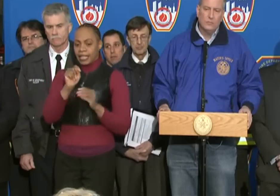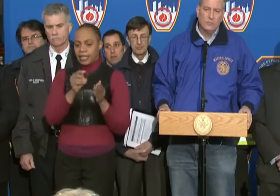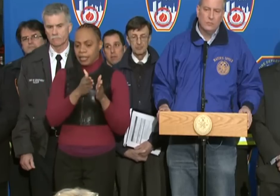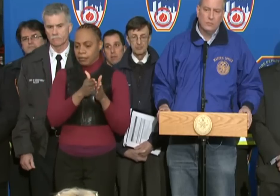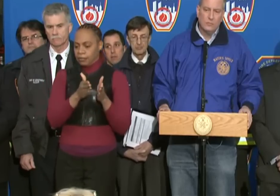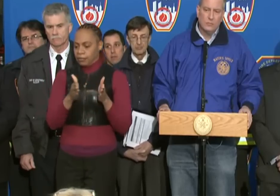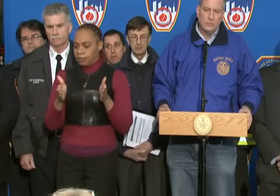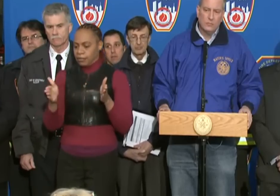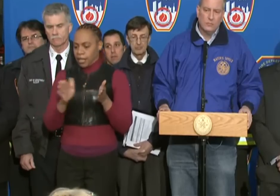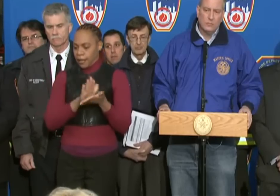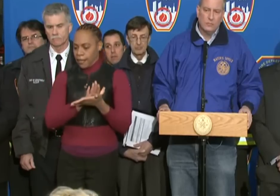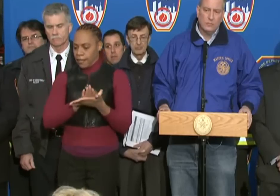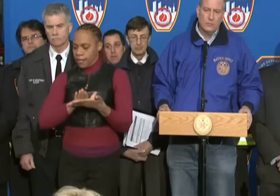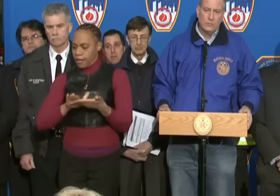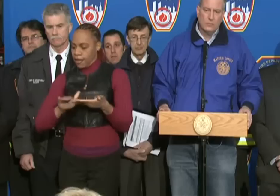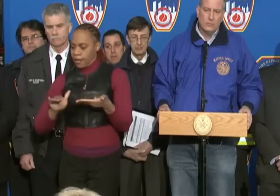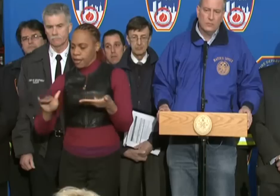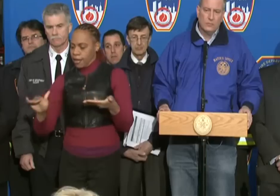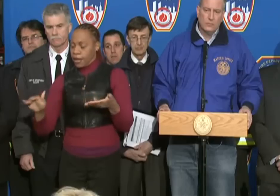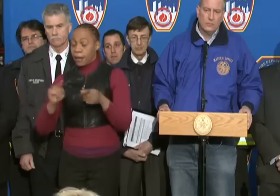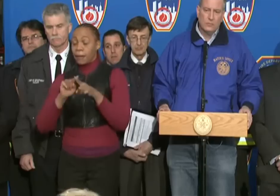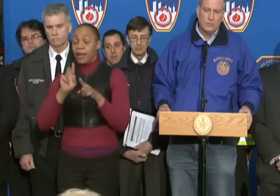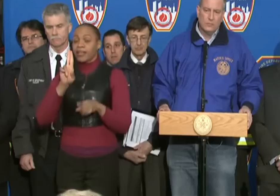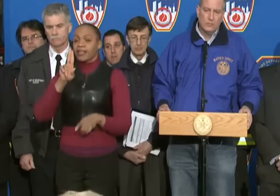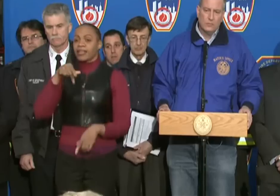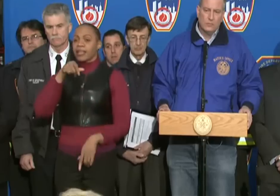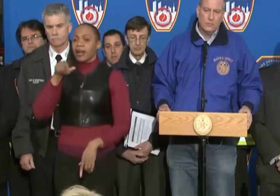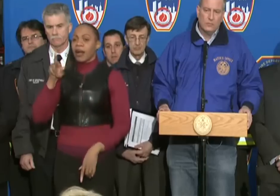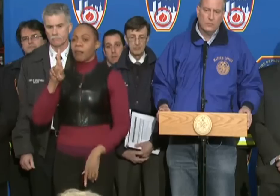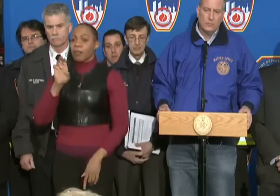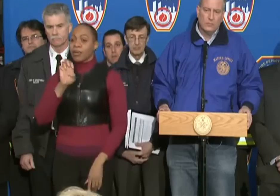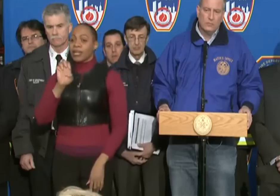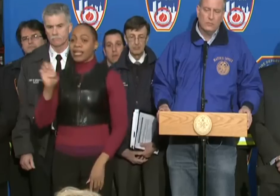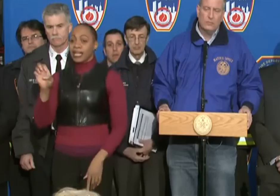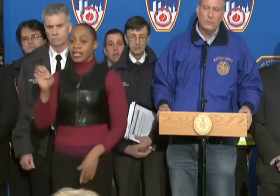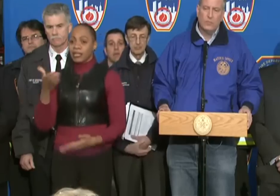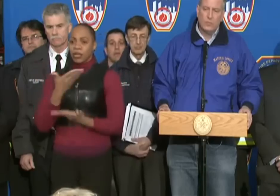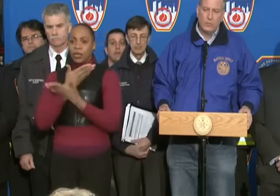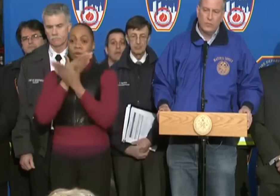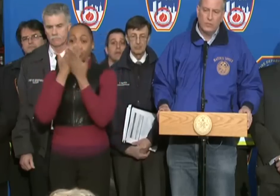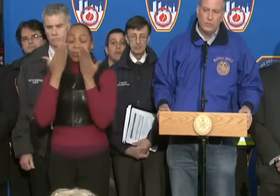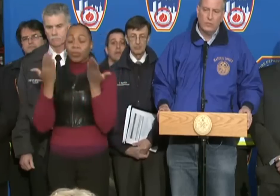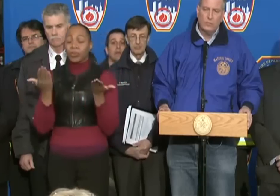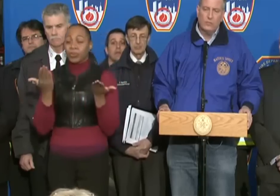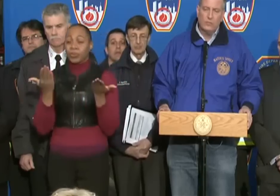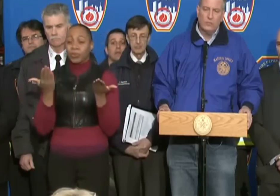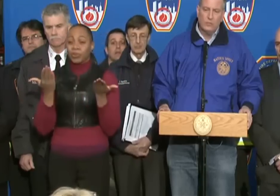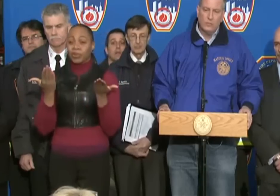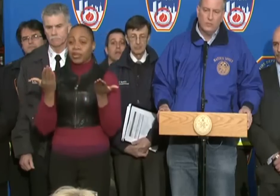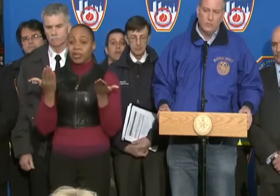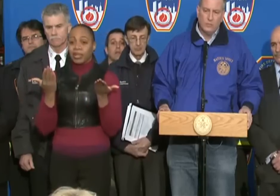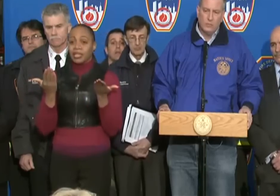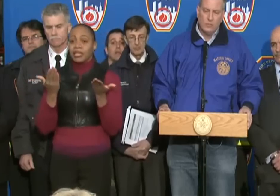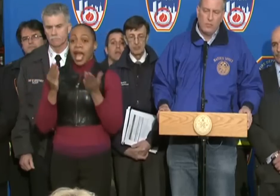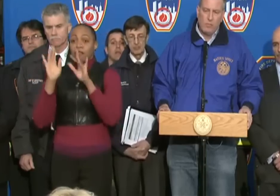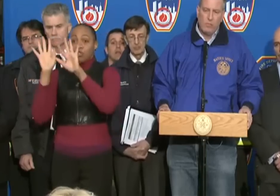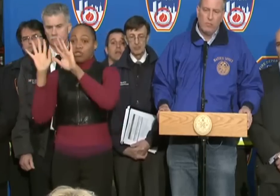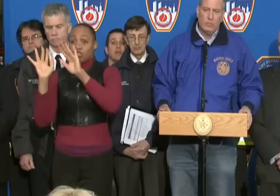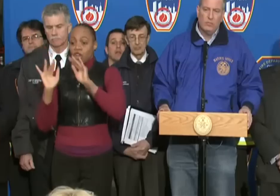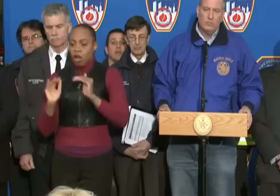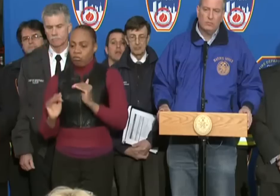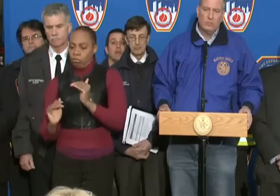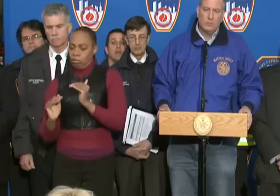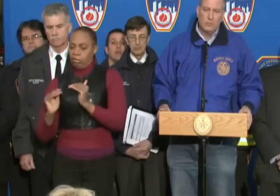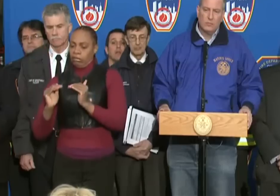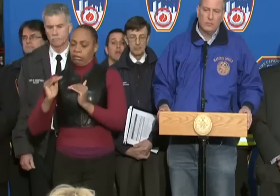ground, but if you go all along the Upper East Side, and I assure you I have pictures of it all, it's filled with snow. People